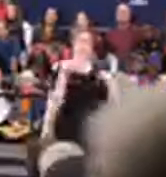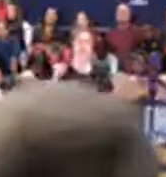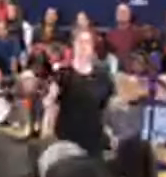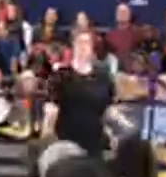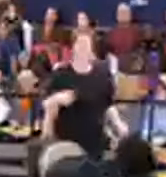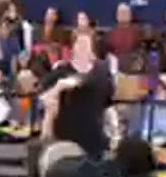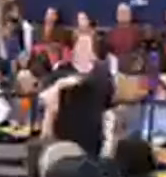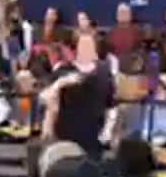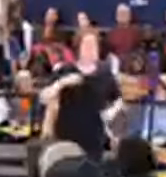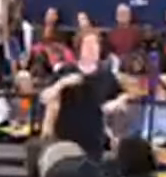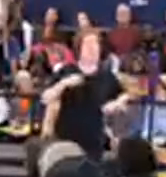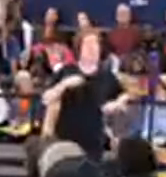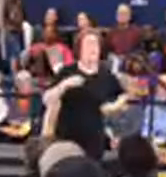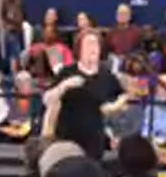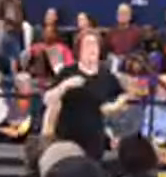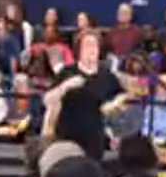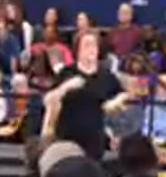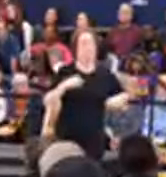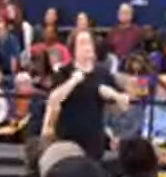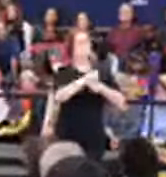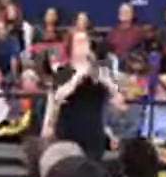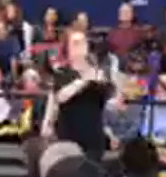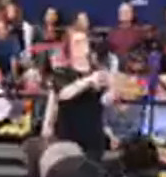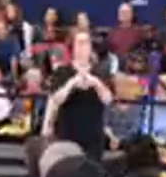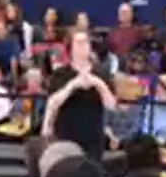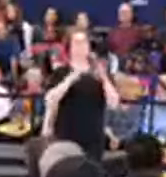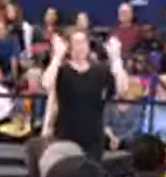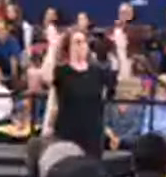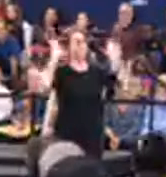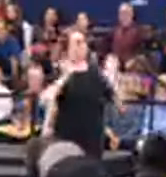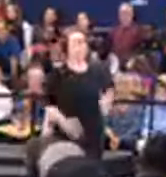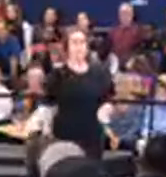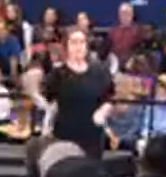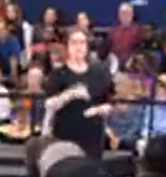campaign that was about Make America Great Again,